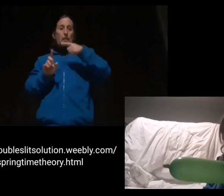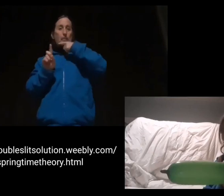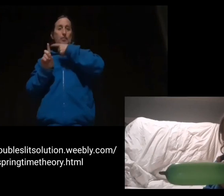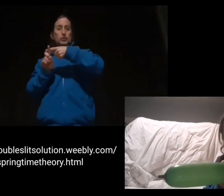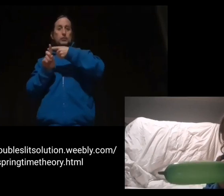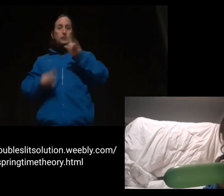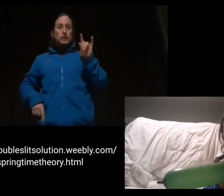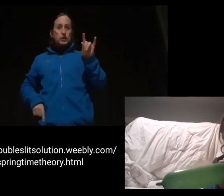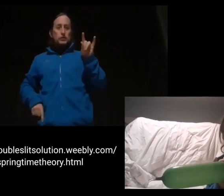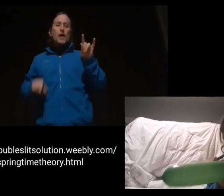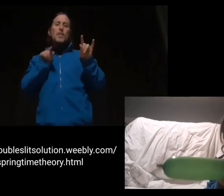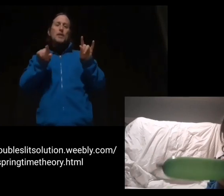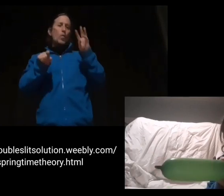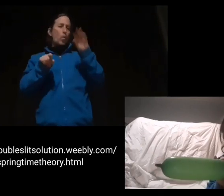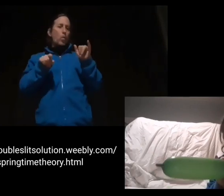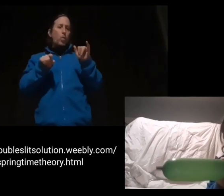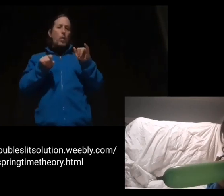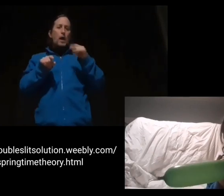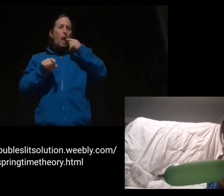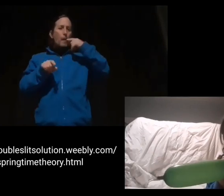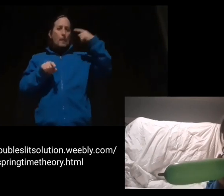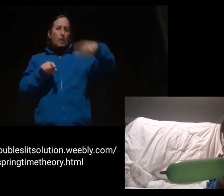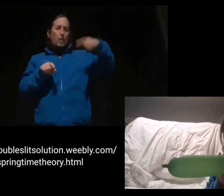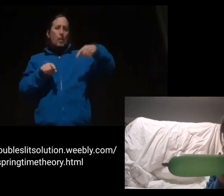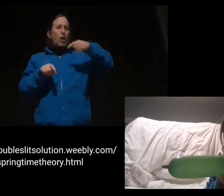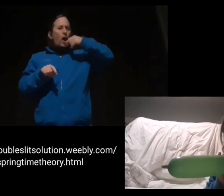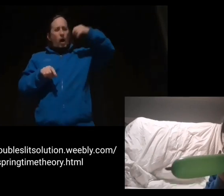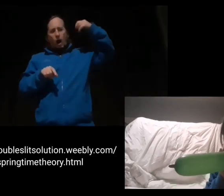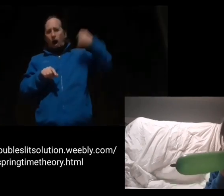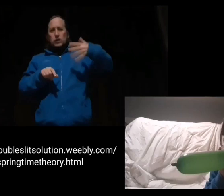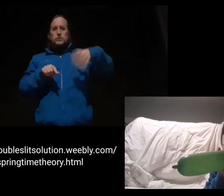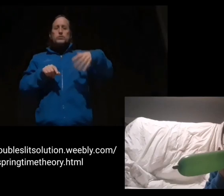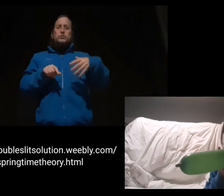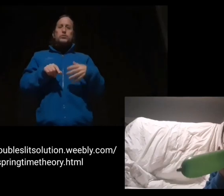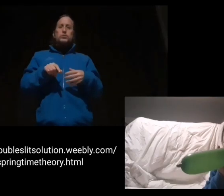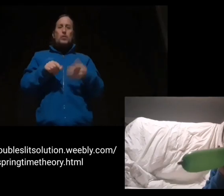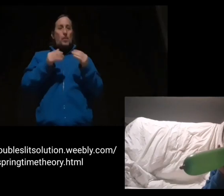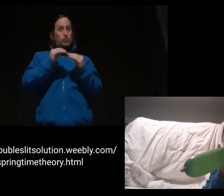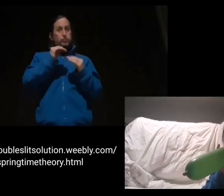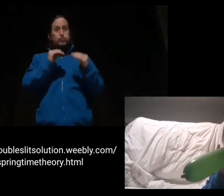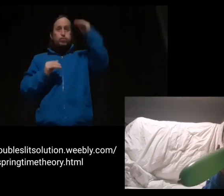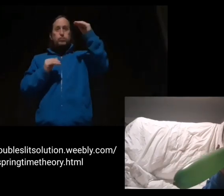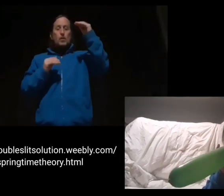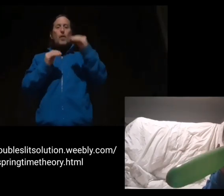why it takes phenomenally higher temperatures to convert it.